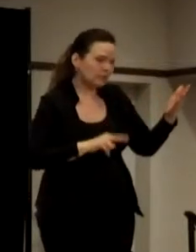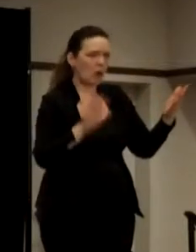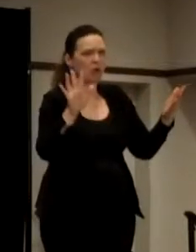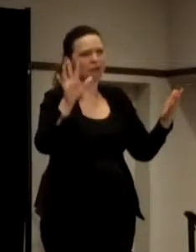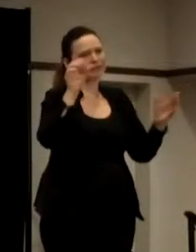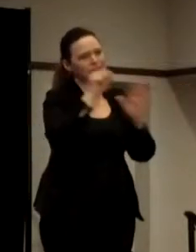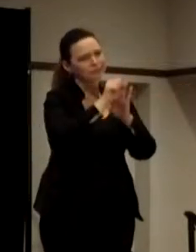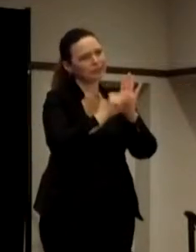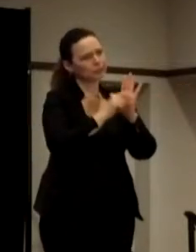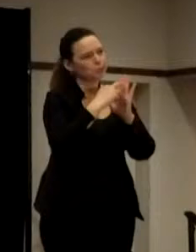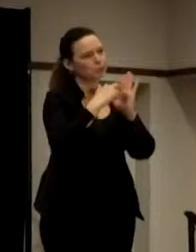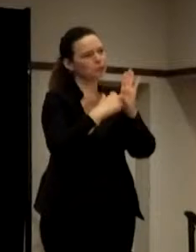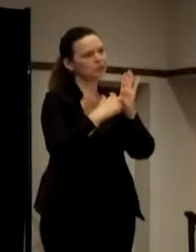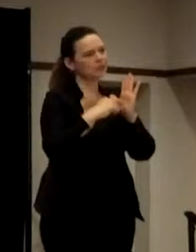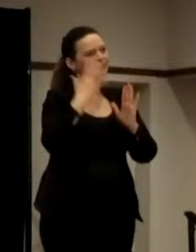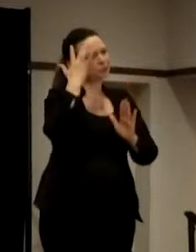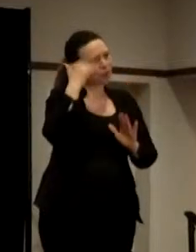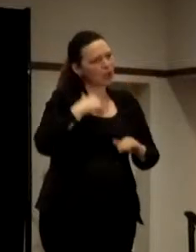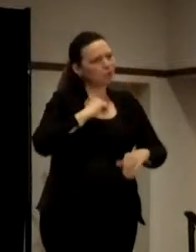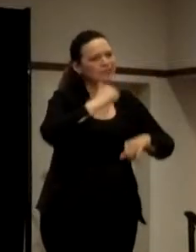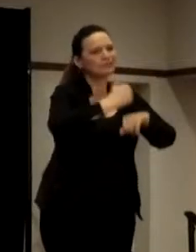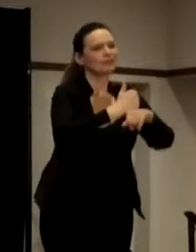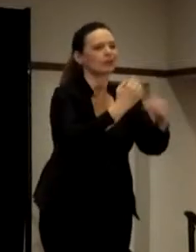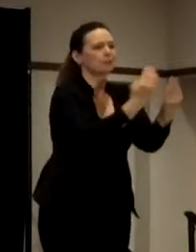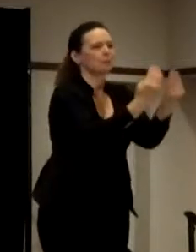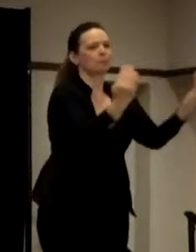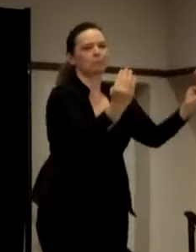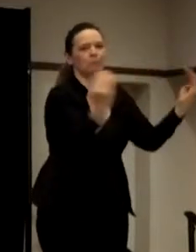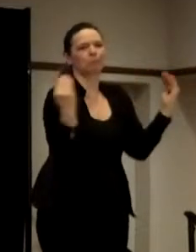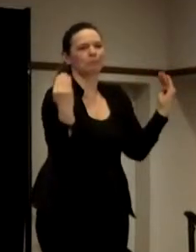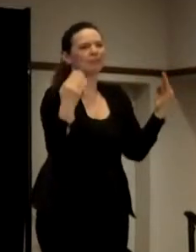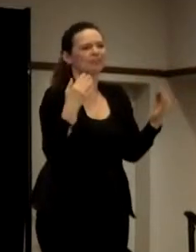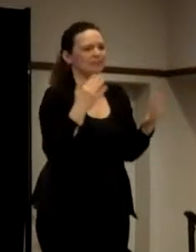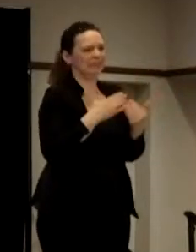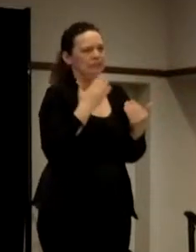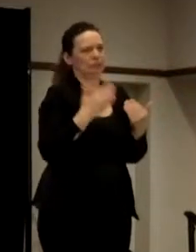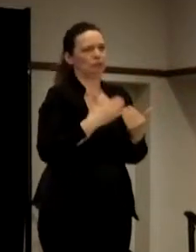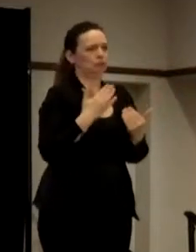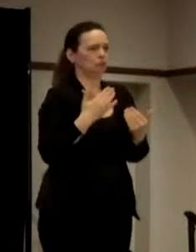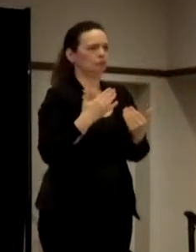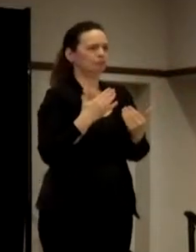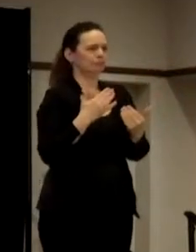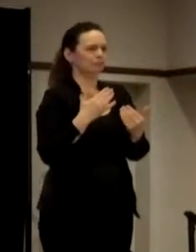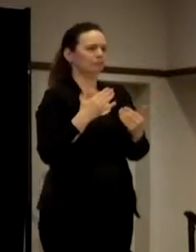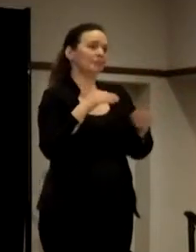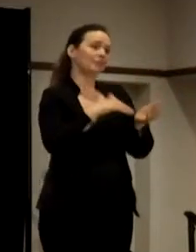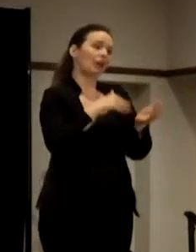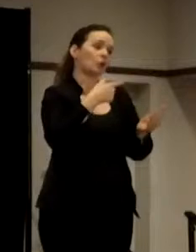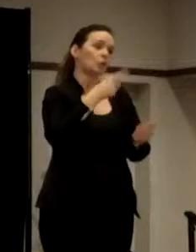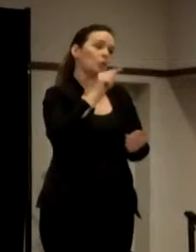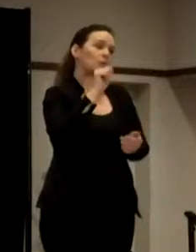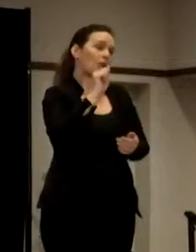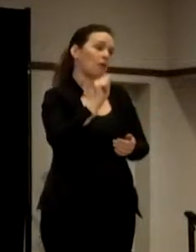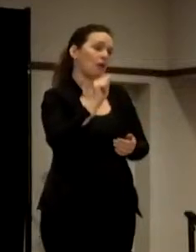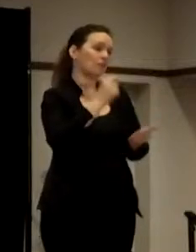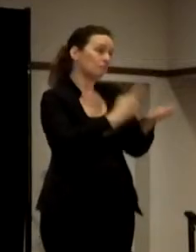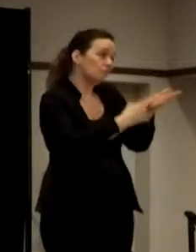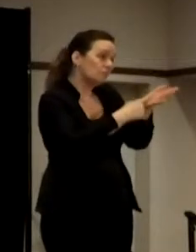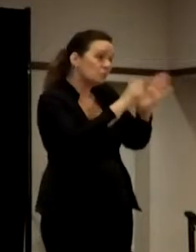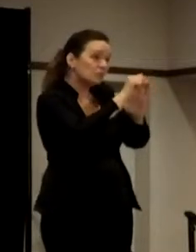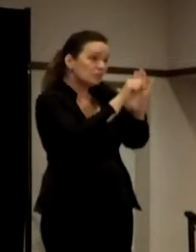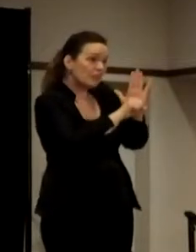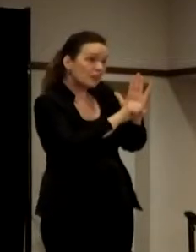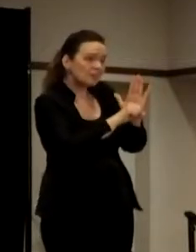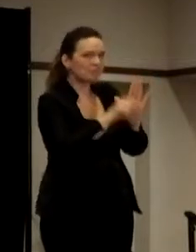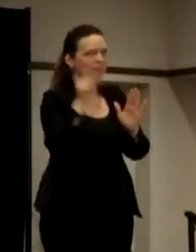that changes, we'll adapt. I think Dr. Gupta was comfortable with it, but we talked to the state specifically about that. But the